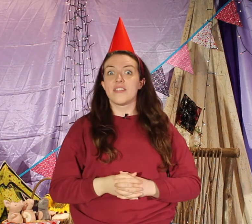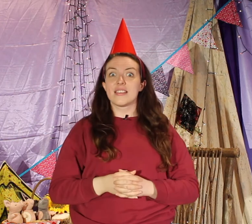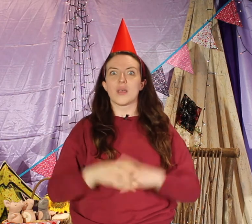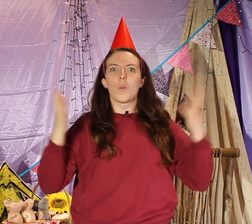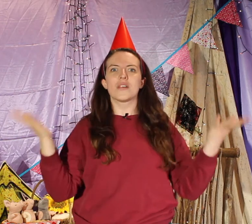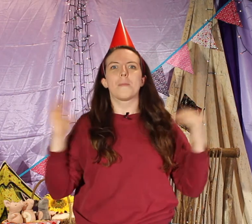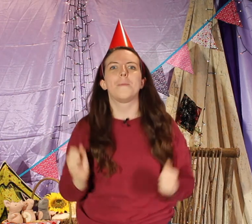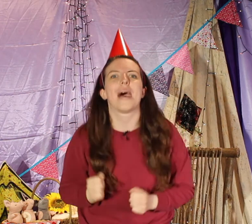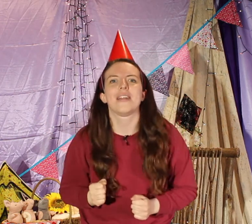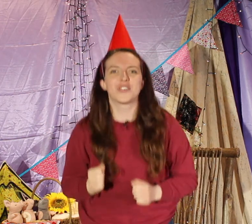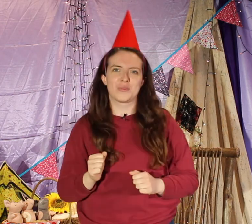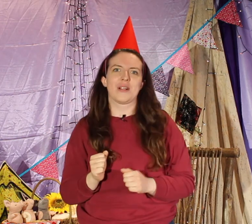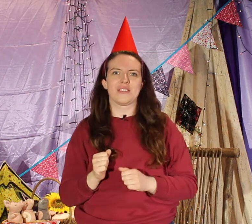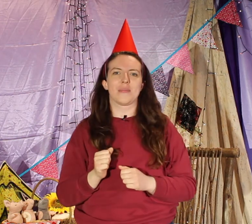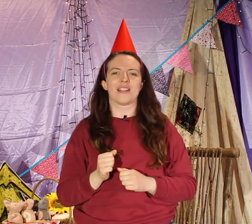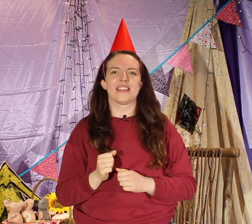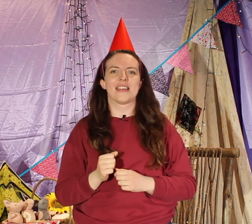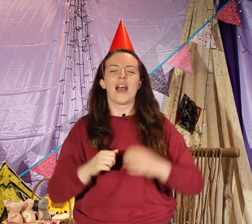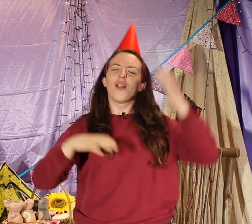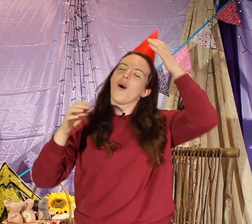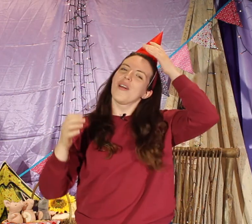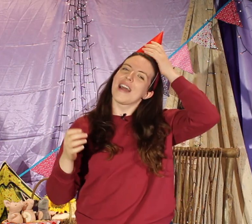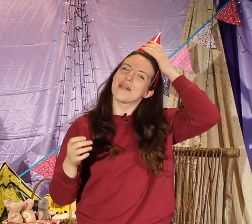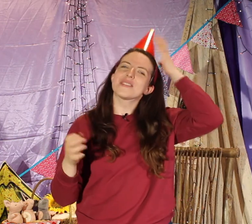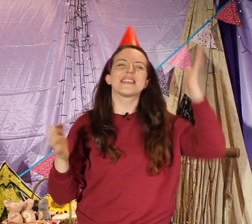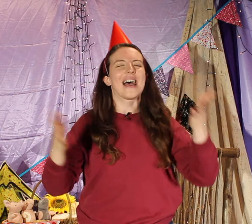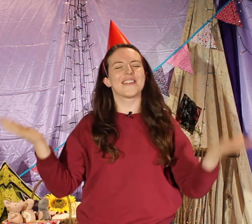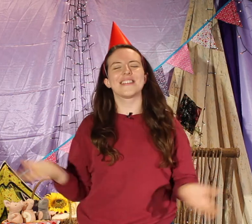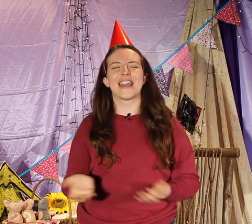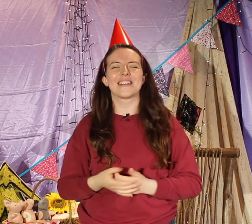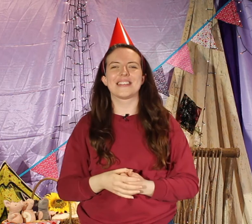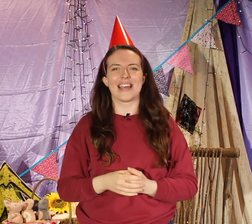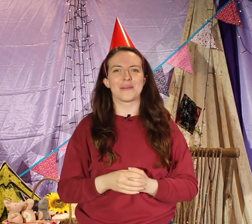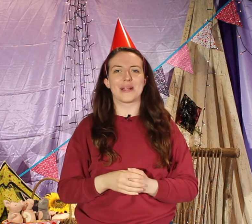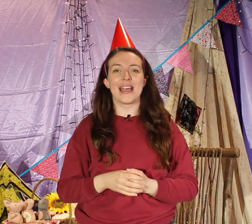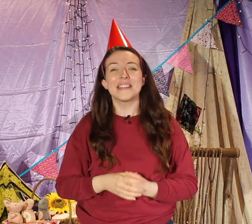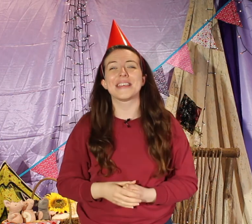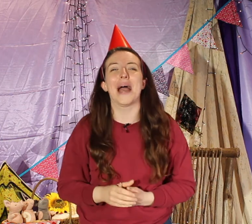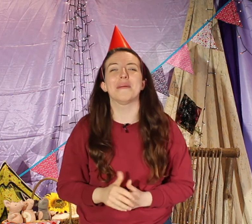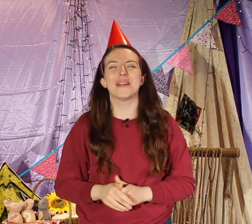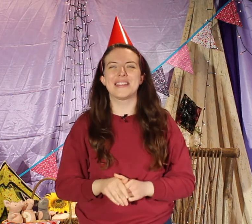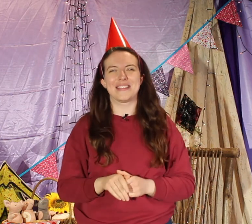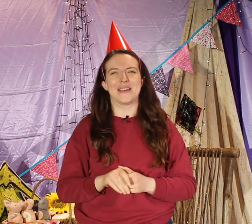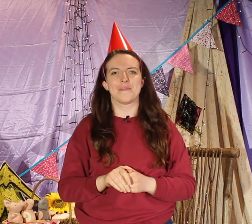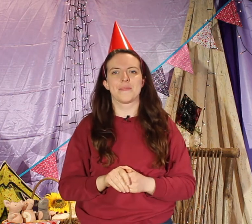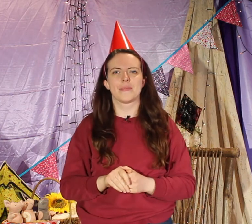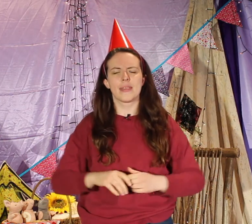This was Badger's birthday party, and all the animals gathered together to celebrate and sing happy birthday to him.